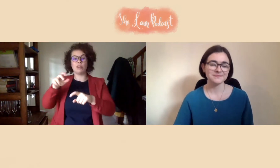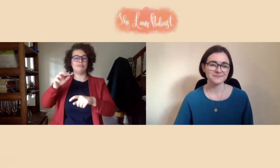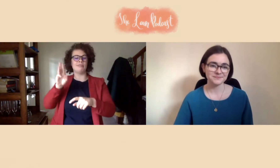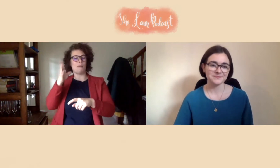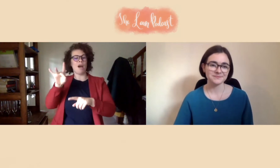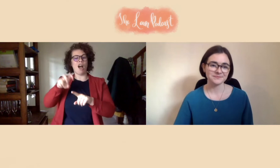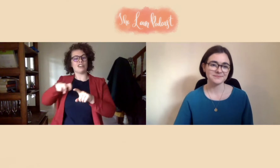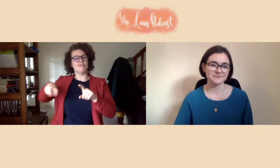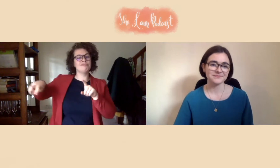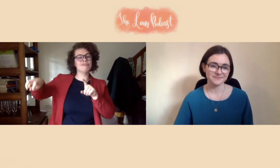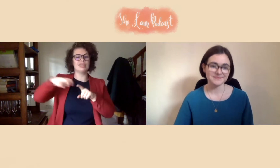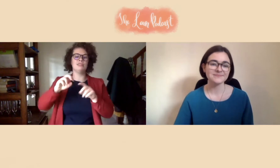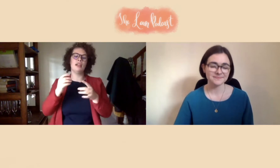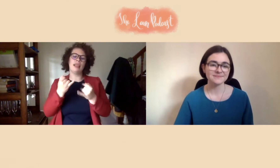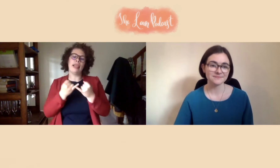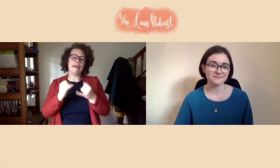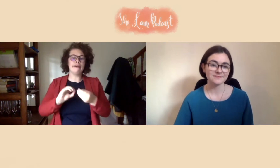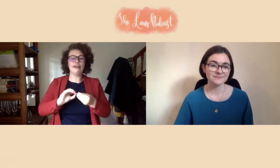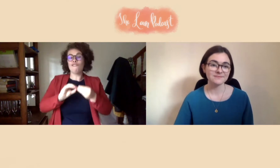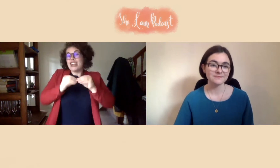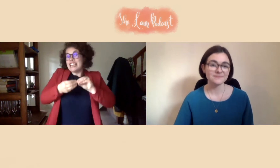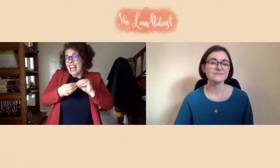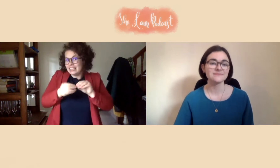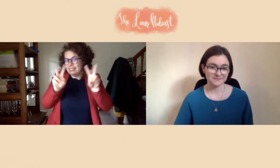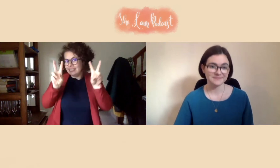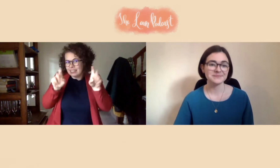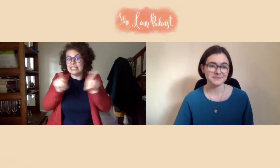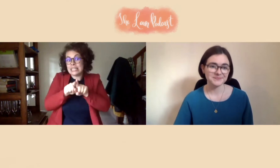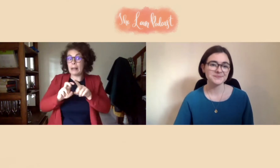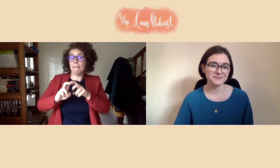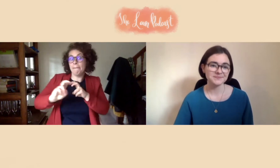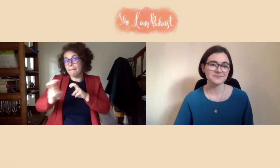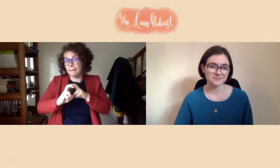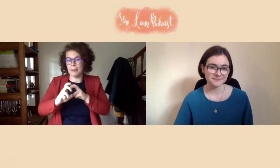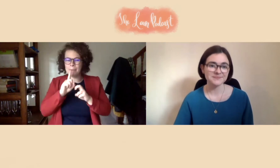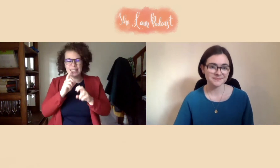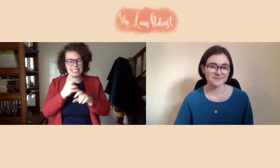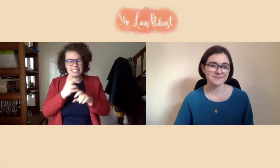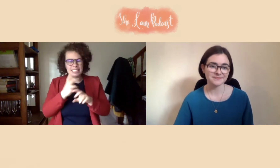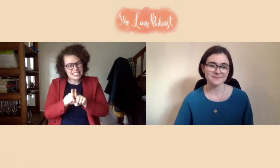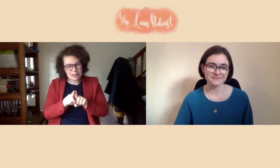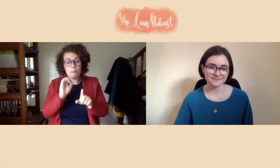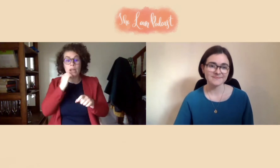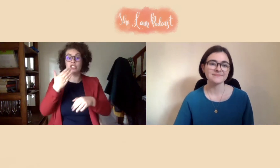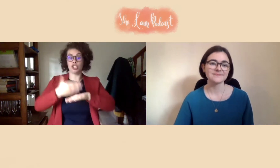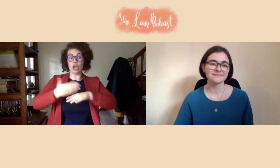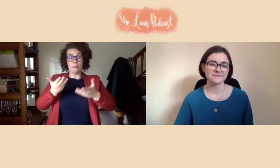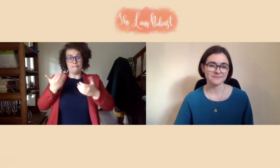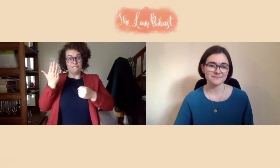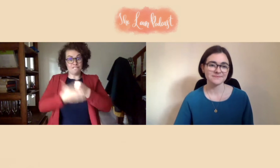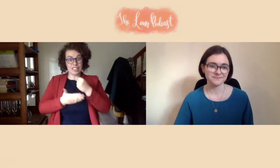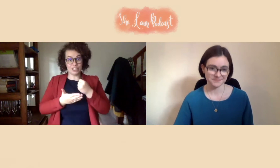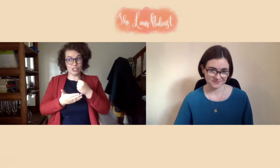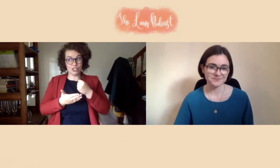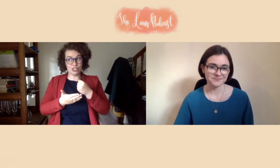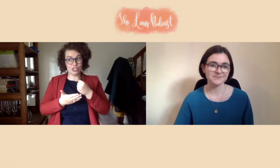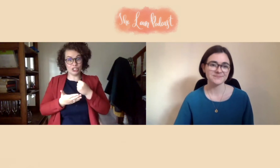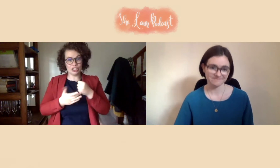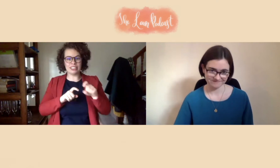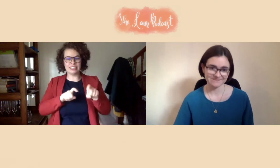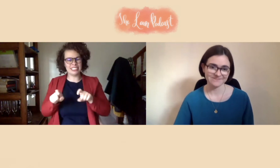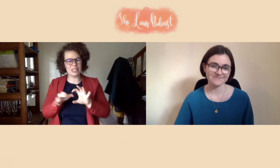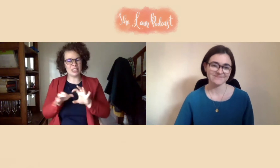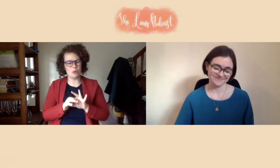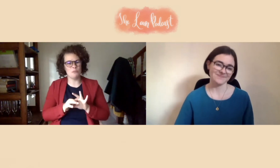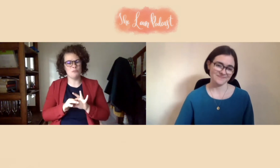create that commute in a way, but it's still never quite the same because when the job finishes, you're just at home.